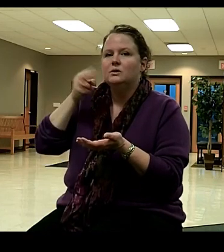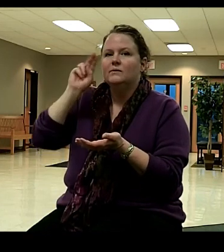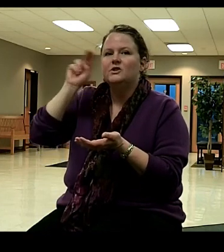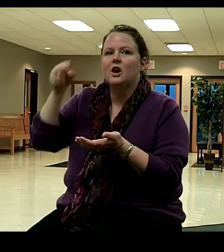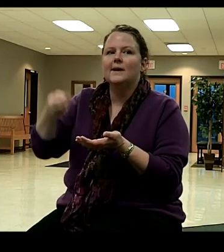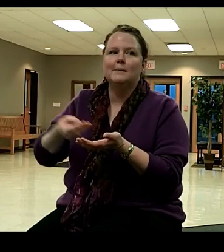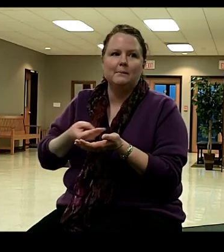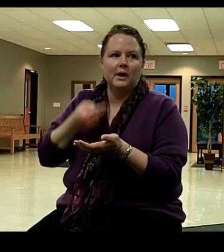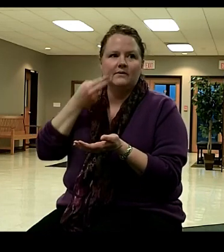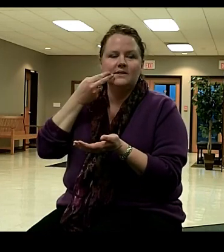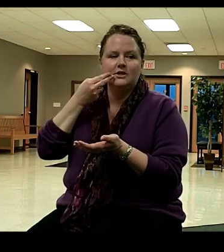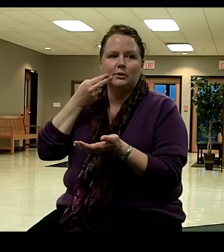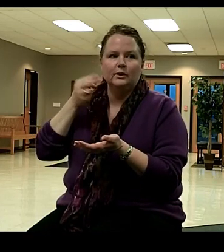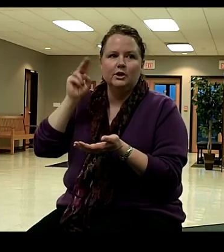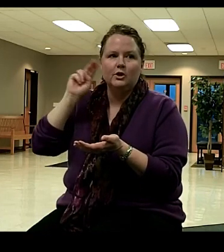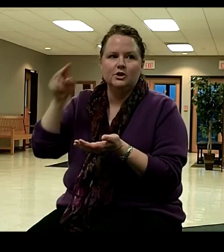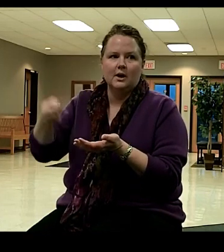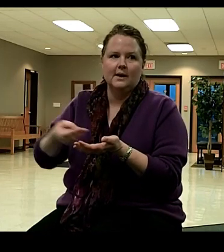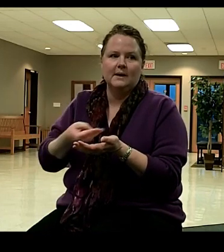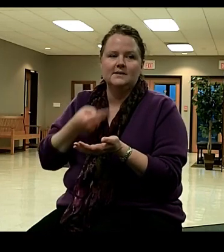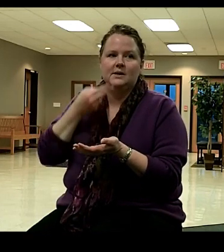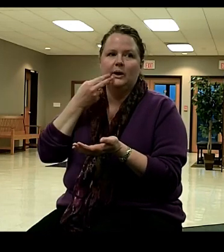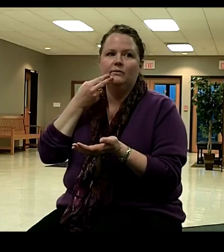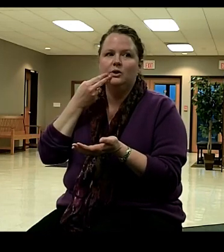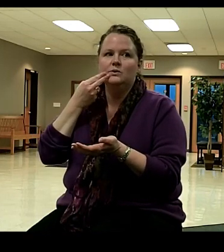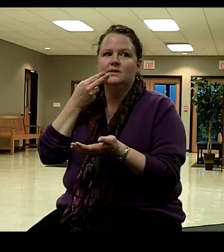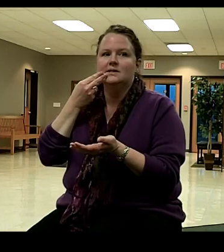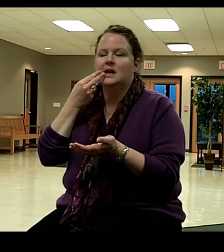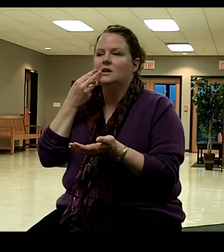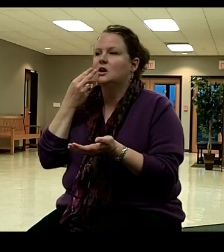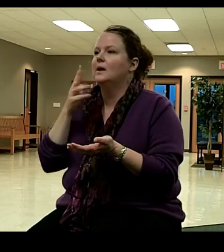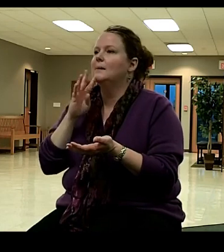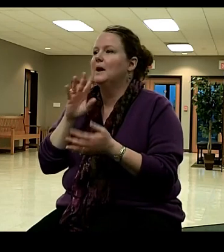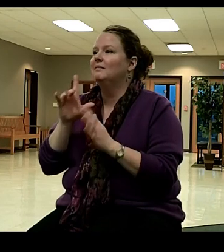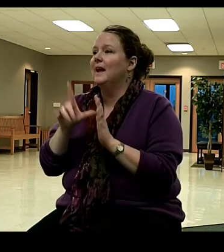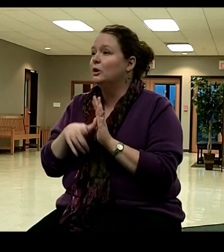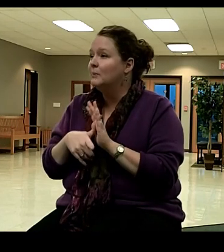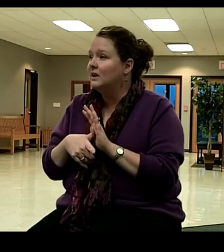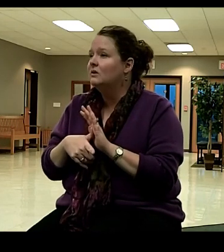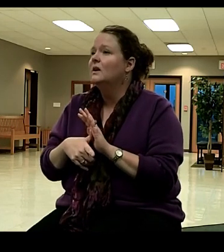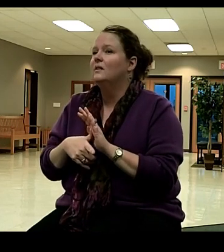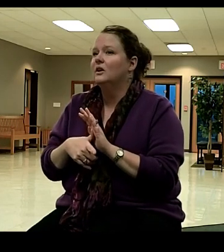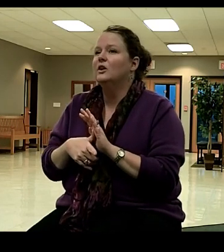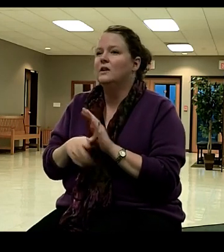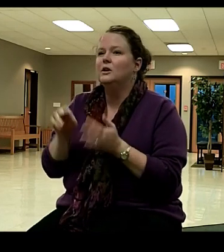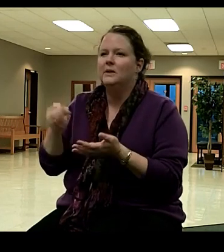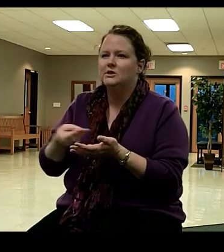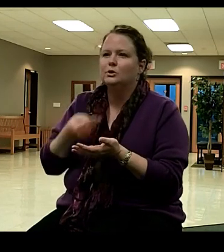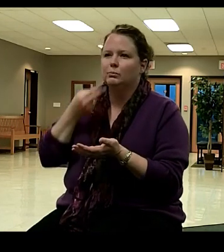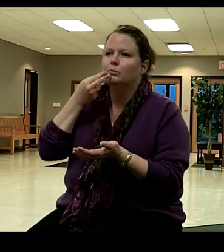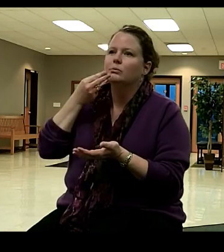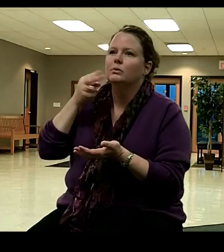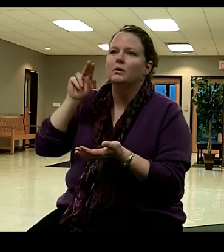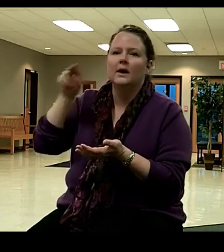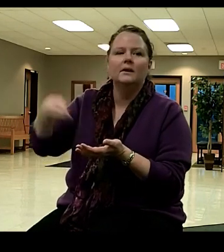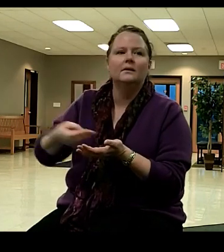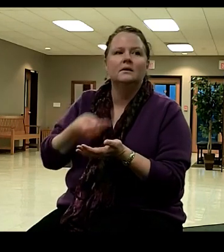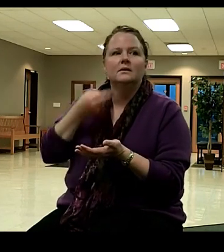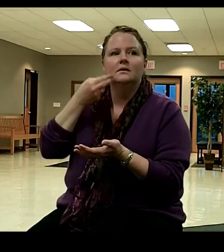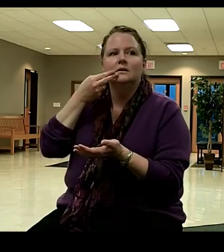If you're talking about breakfast, they generally know you're talking about cereal. If you use this talking about a later meal, they're going to think you mean soup. Okay?